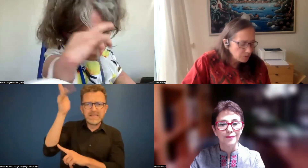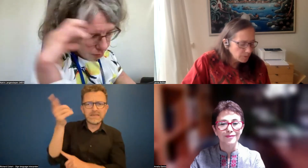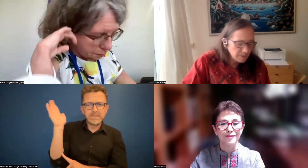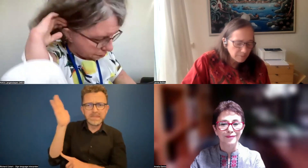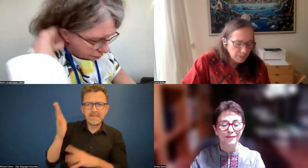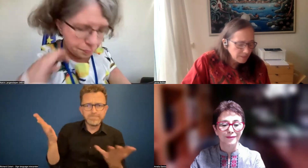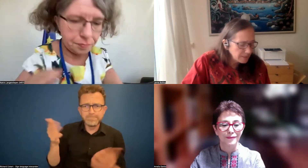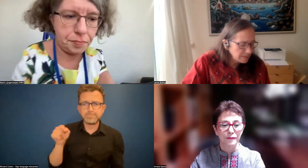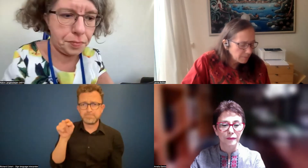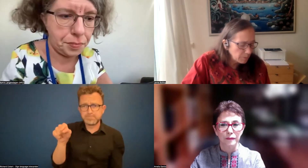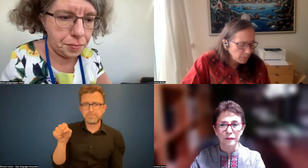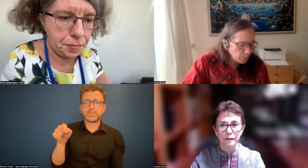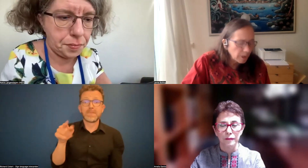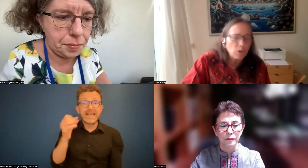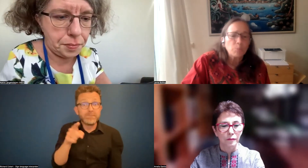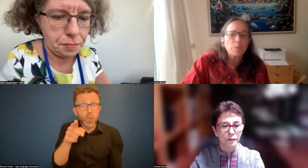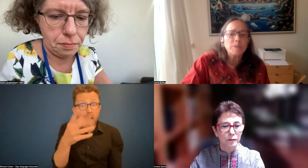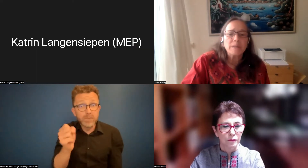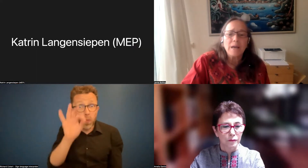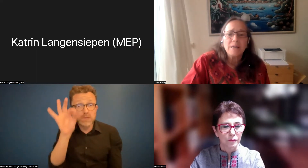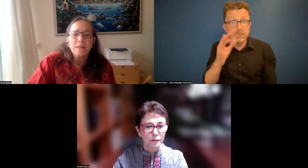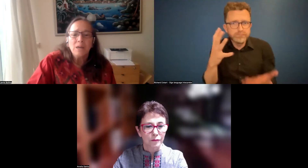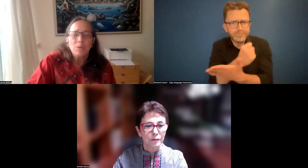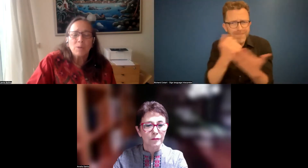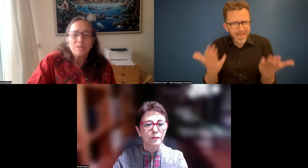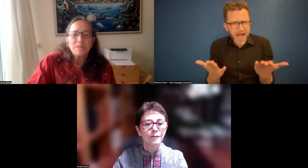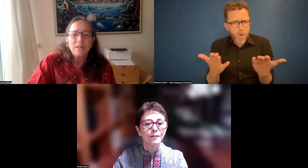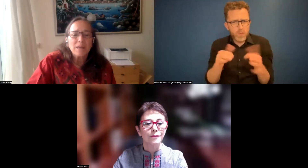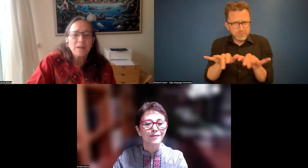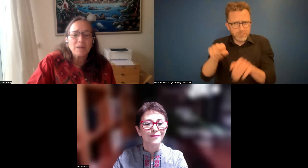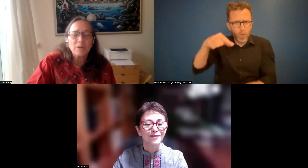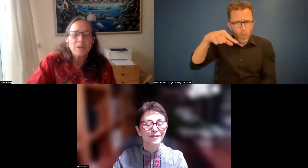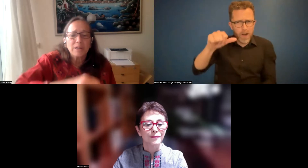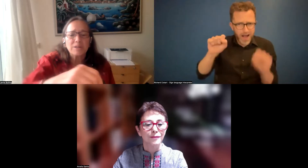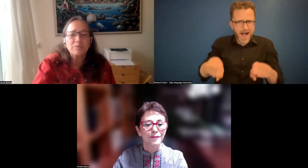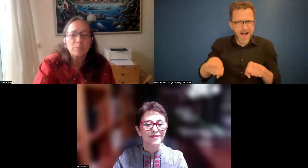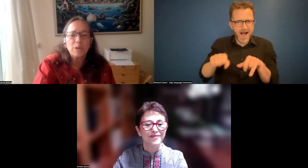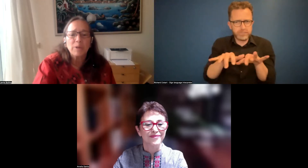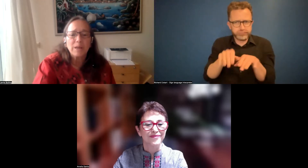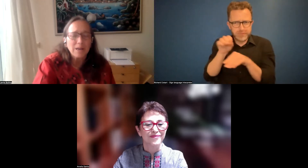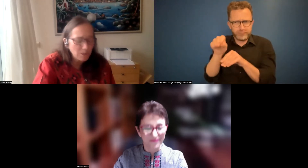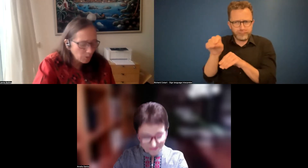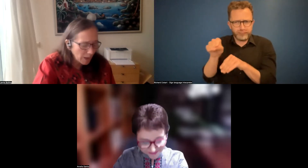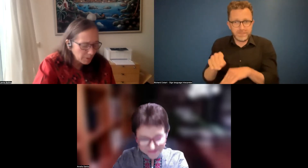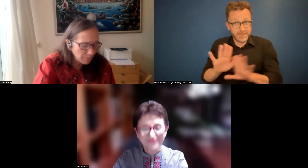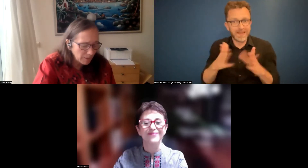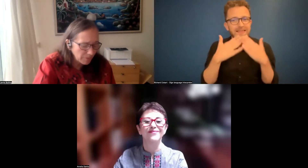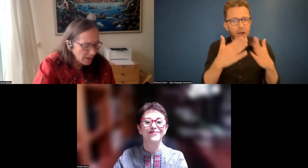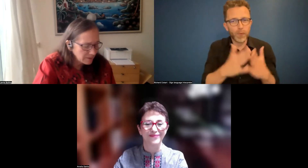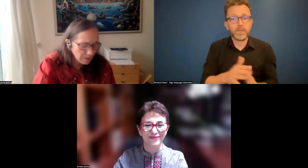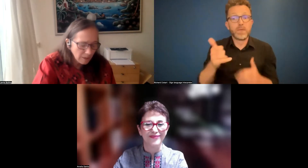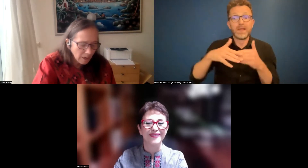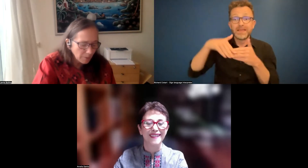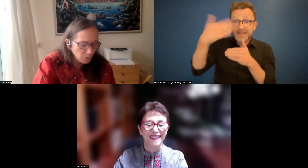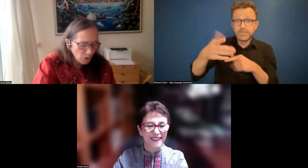of Persons with Disabilities and member of the working group on DI. We want to say again, congratulations for being reelected. We're happy about